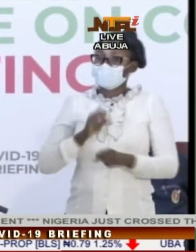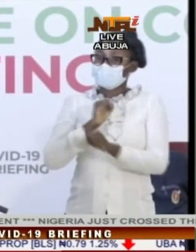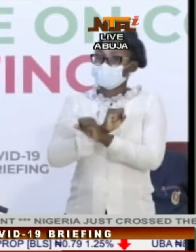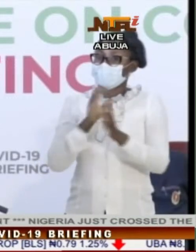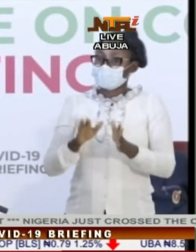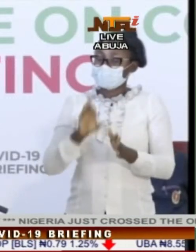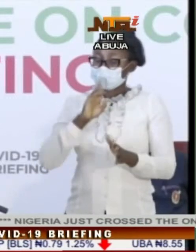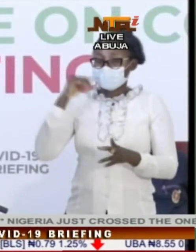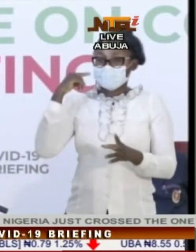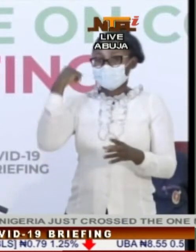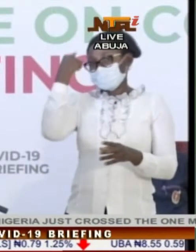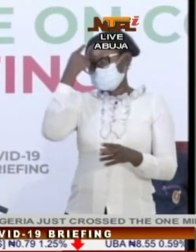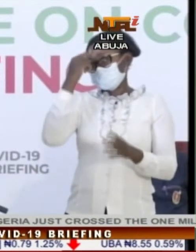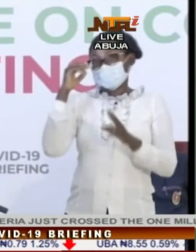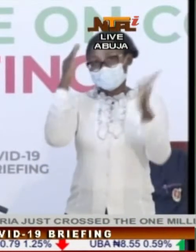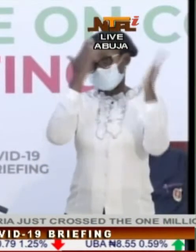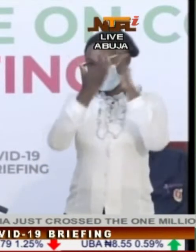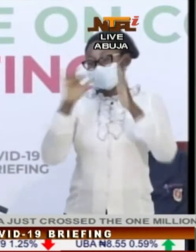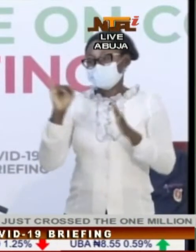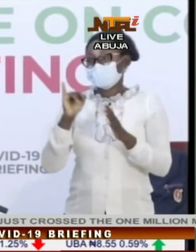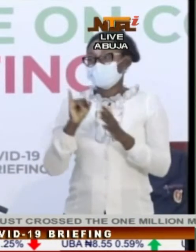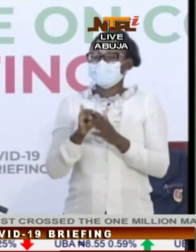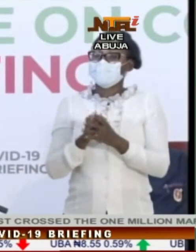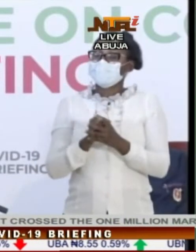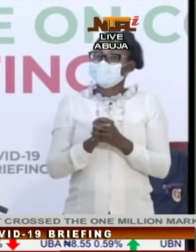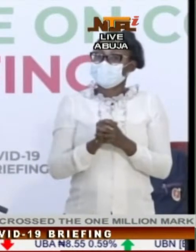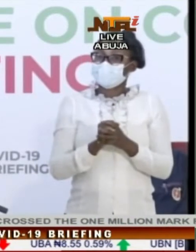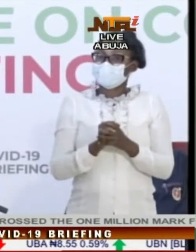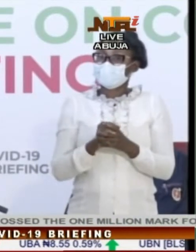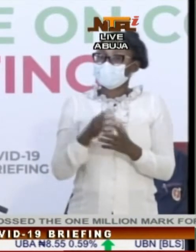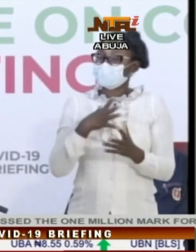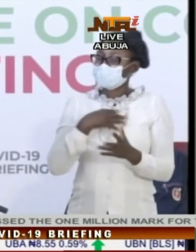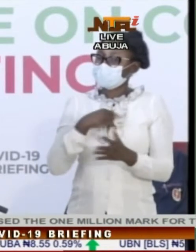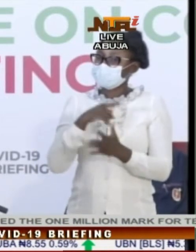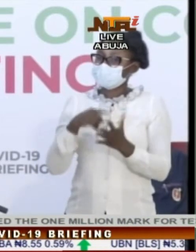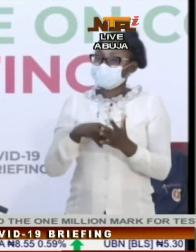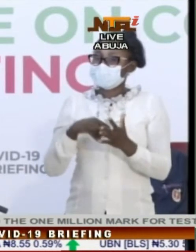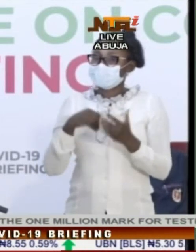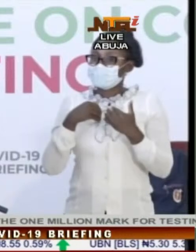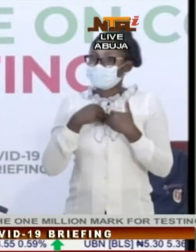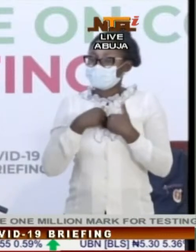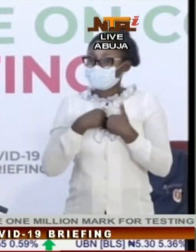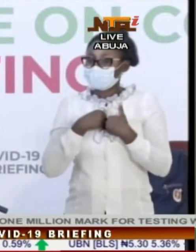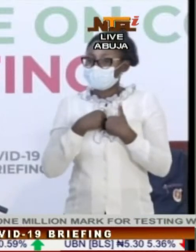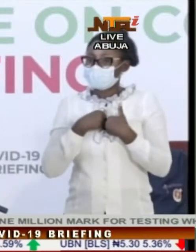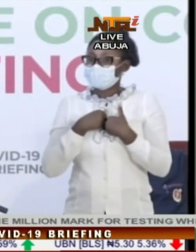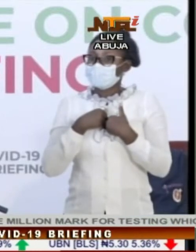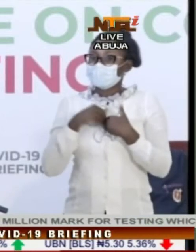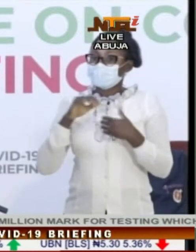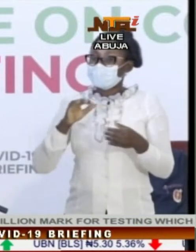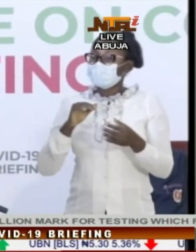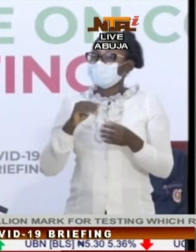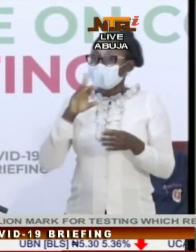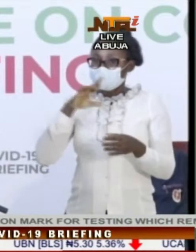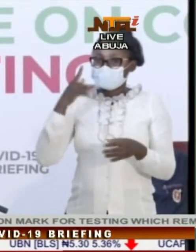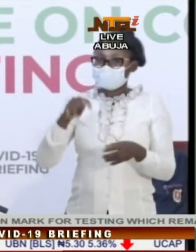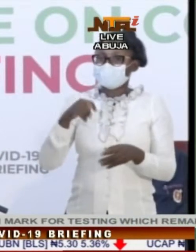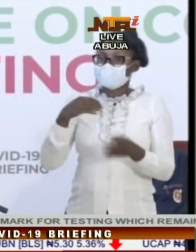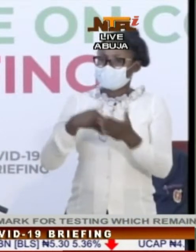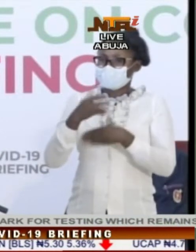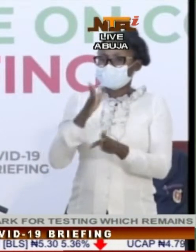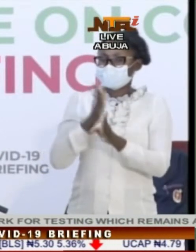currently undergoing. They are getting overwhelmed, and these are our last line of defense when it comes to